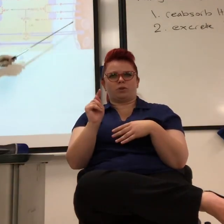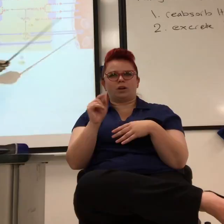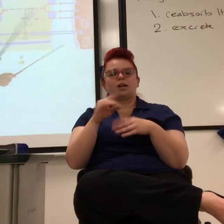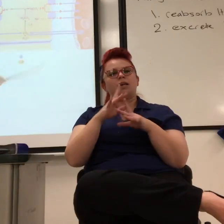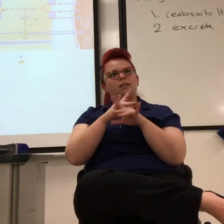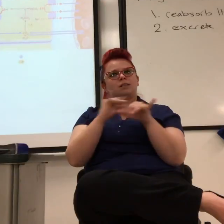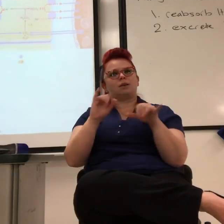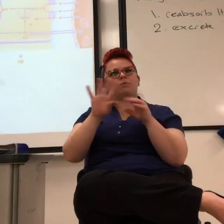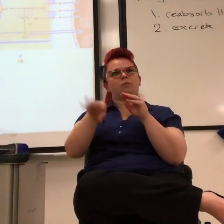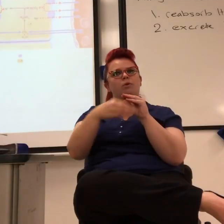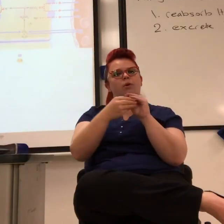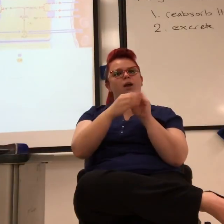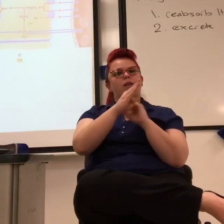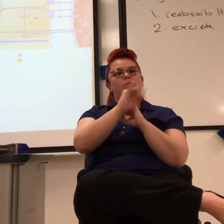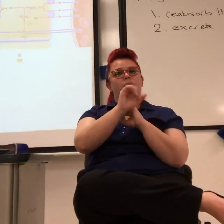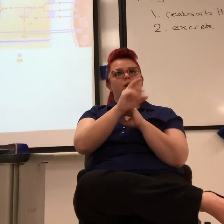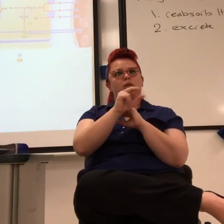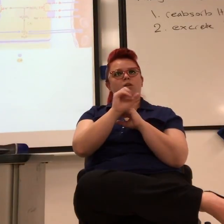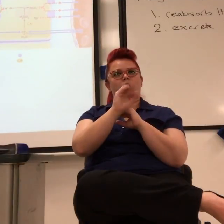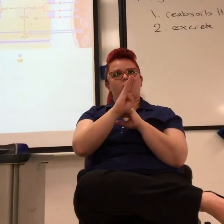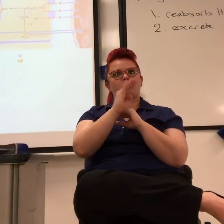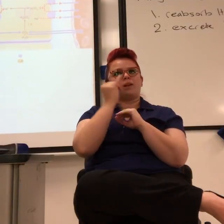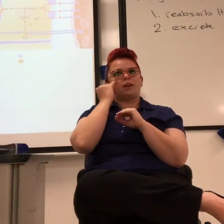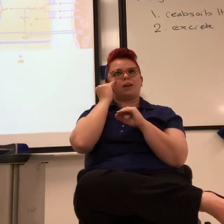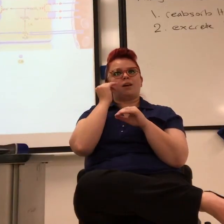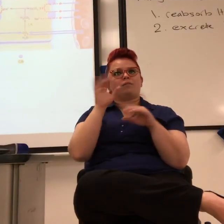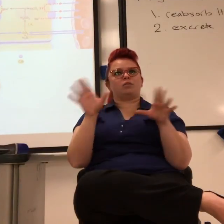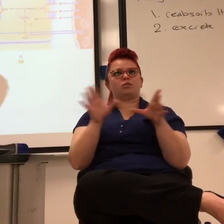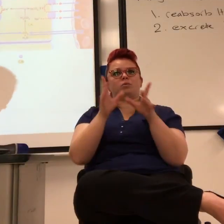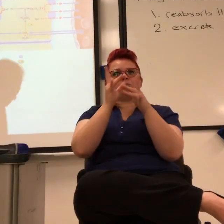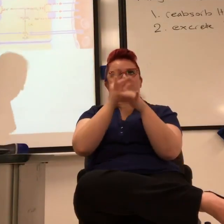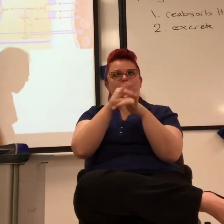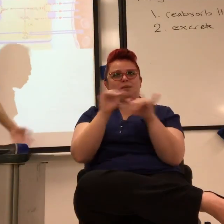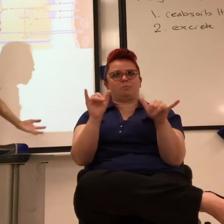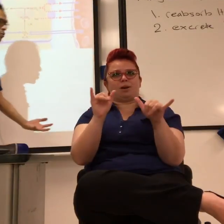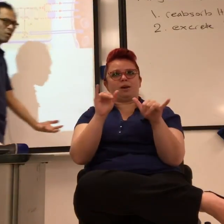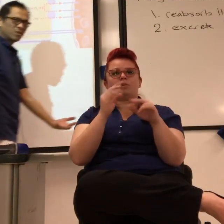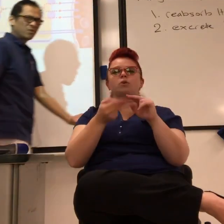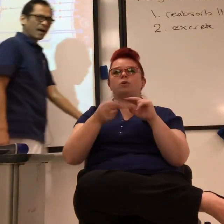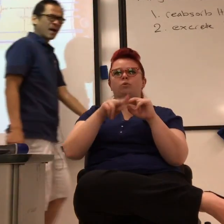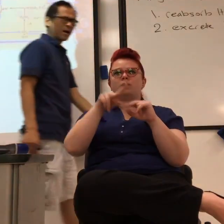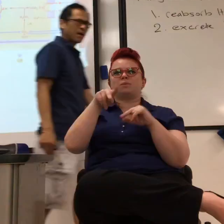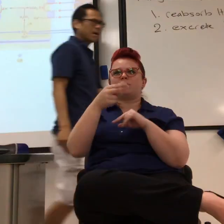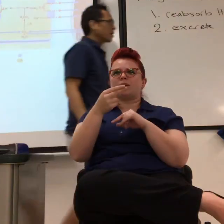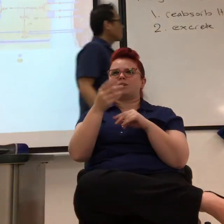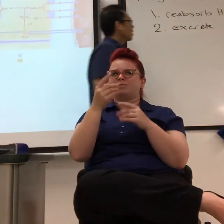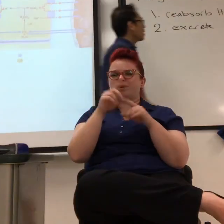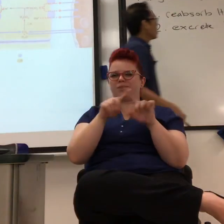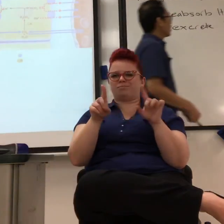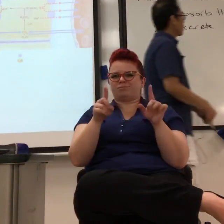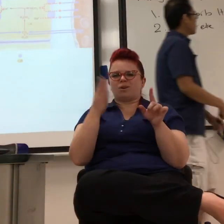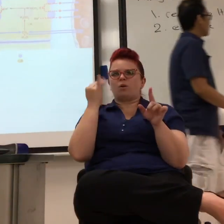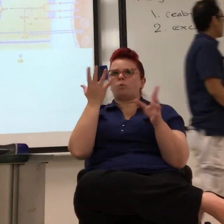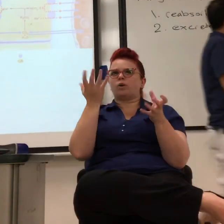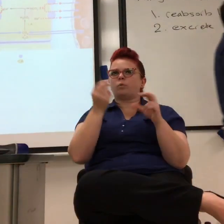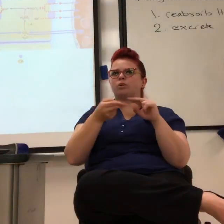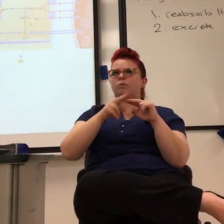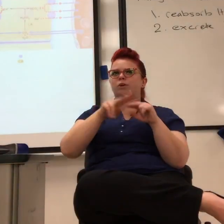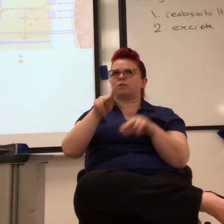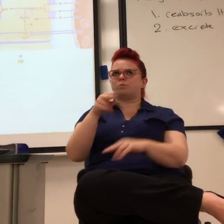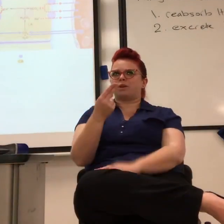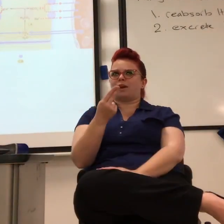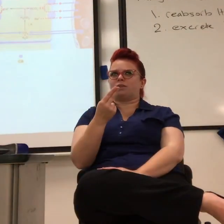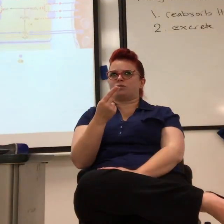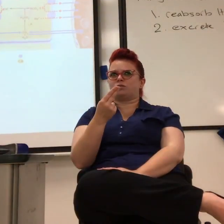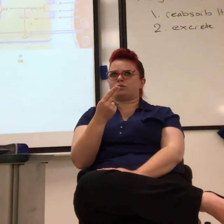blood, if you couple those things, you very effectively increase the pH. But why would you want to do that? That's very effective